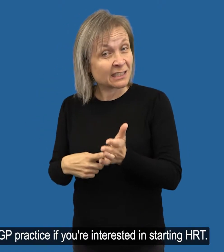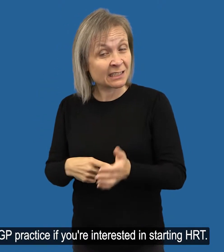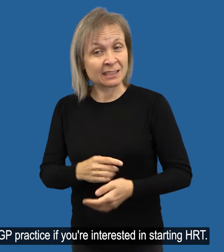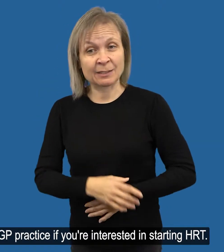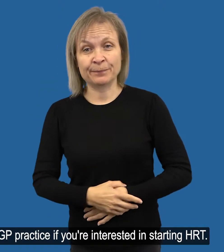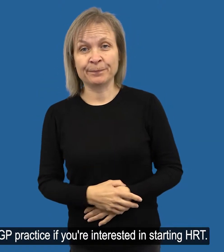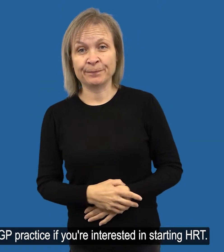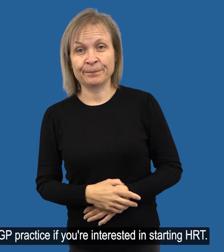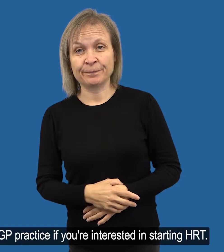HRT.